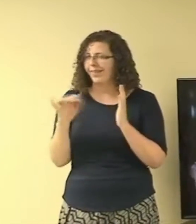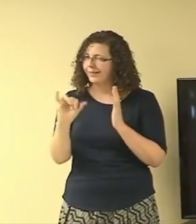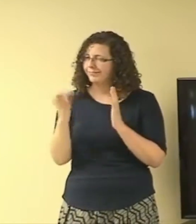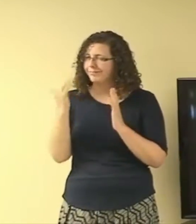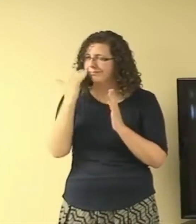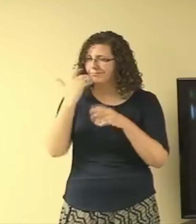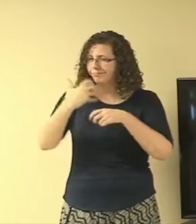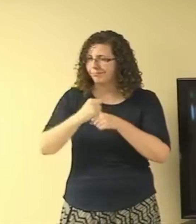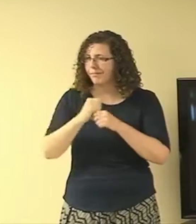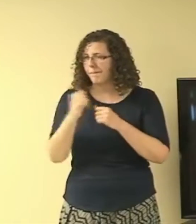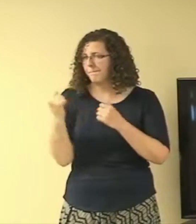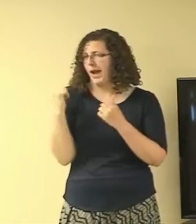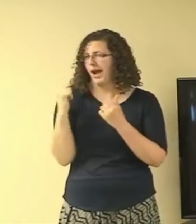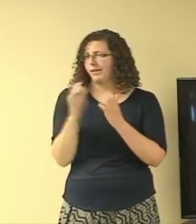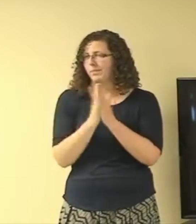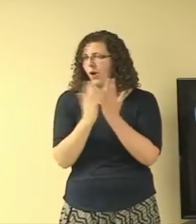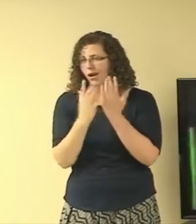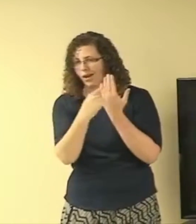win.